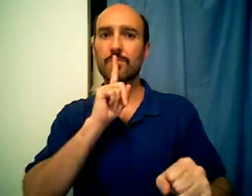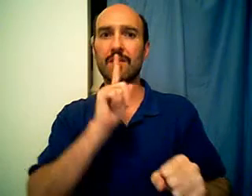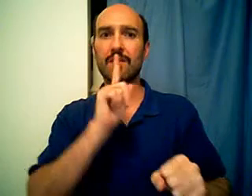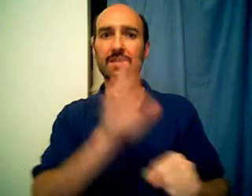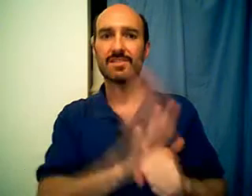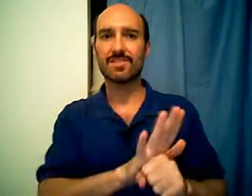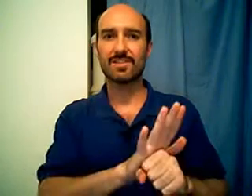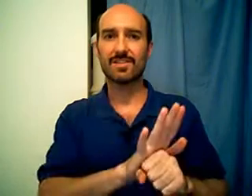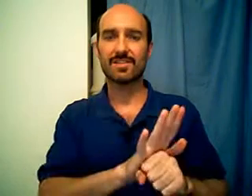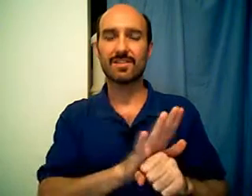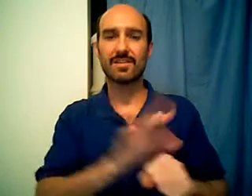Promise.